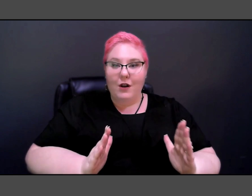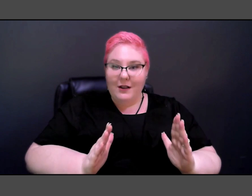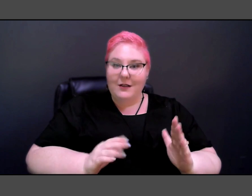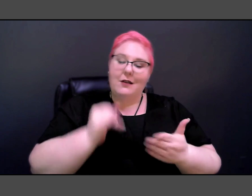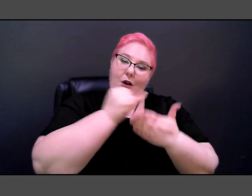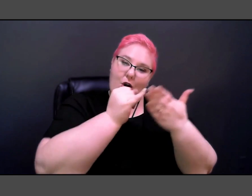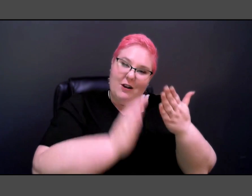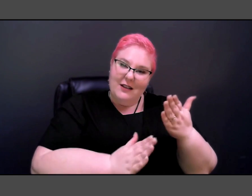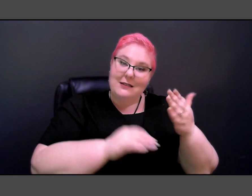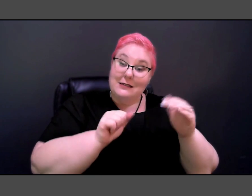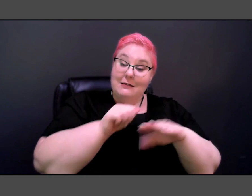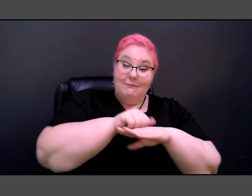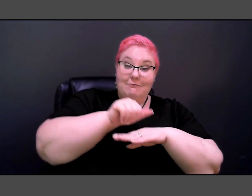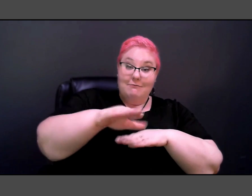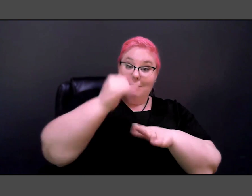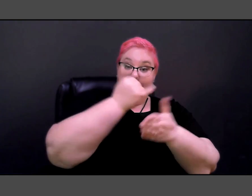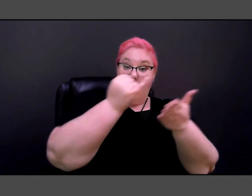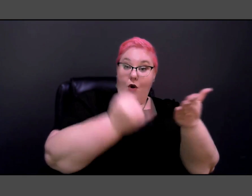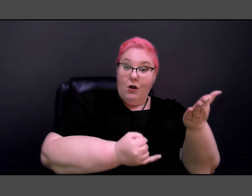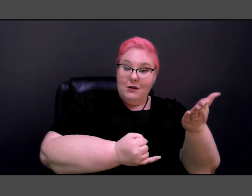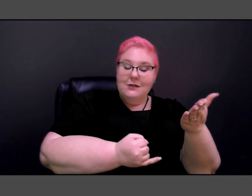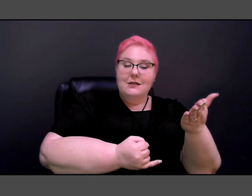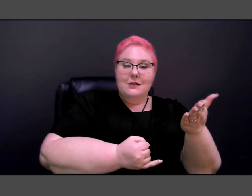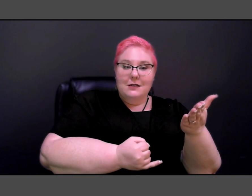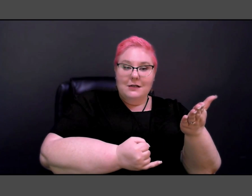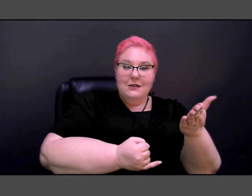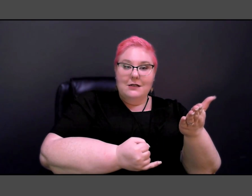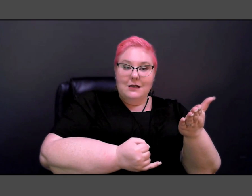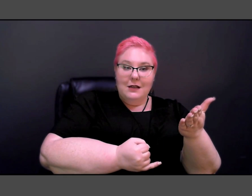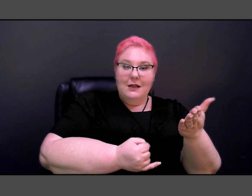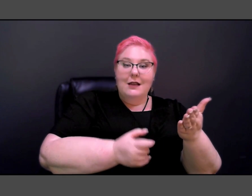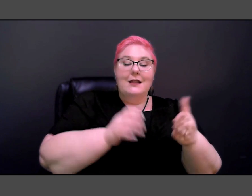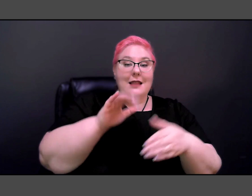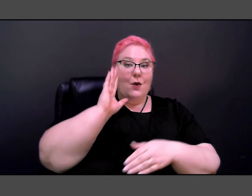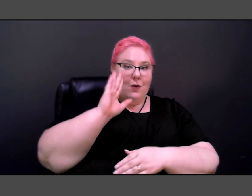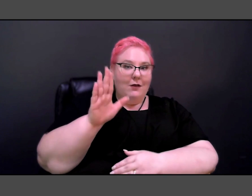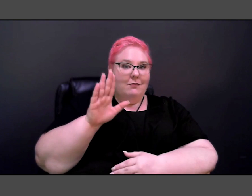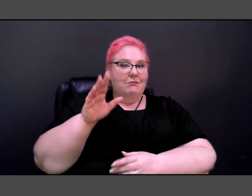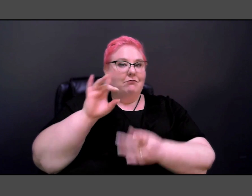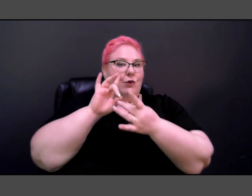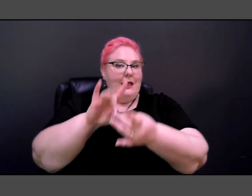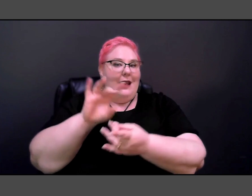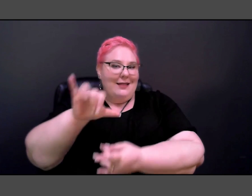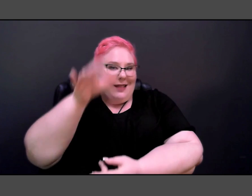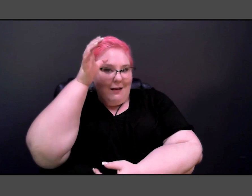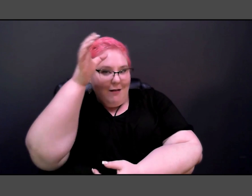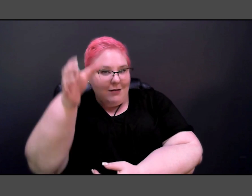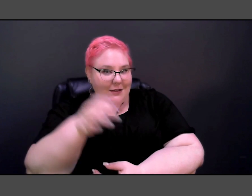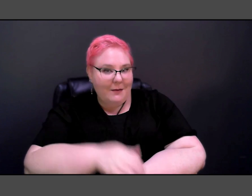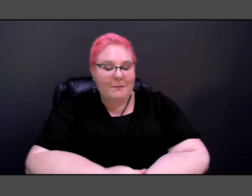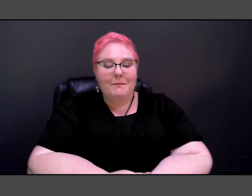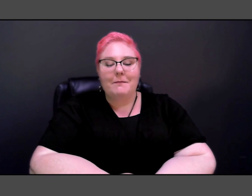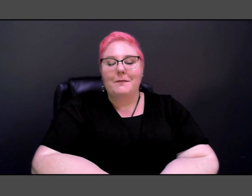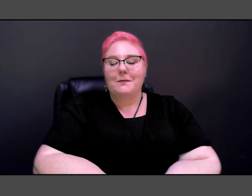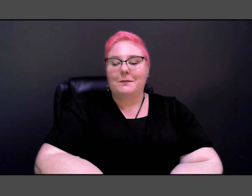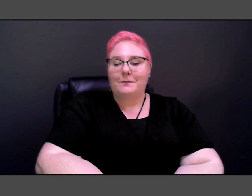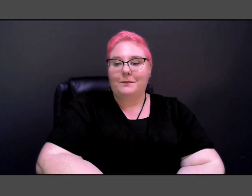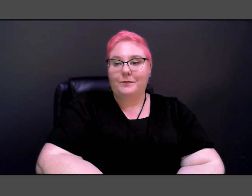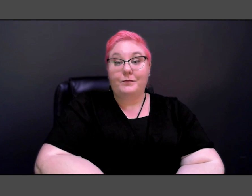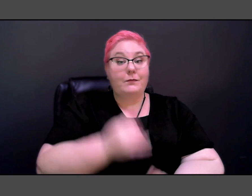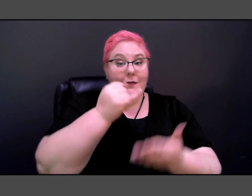that went to that idea. And so artists all over, there were